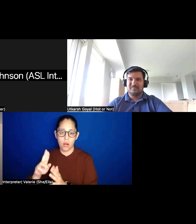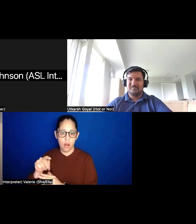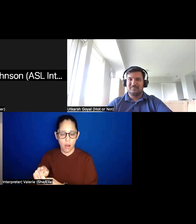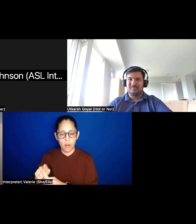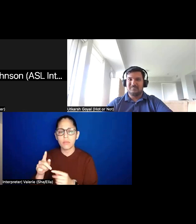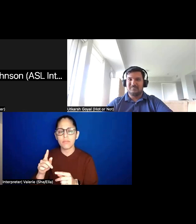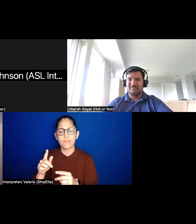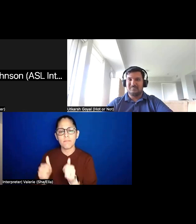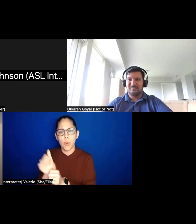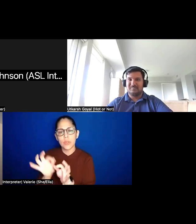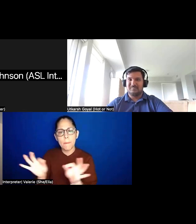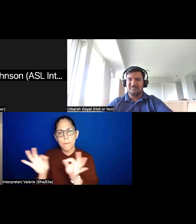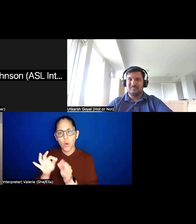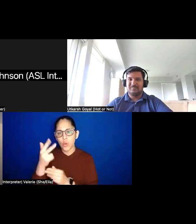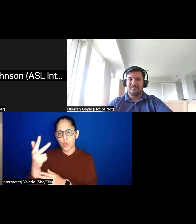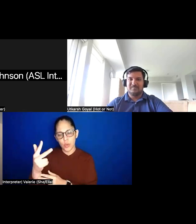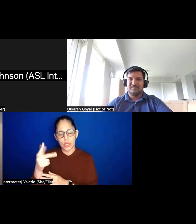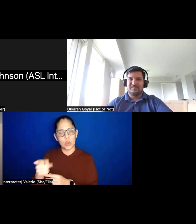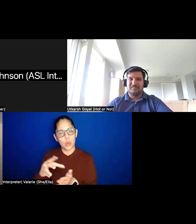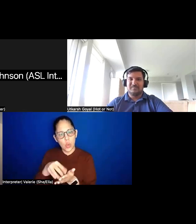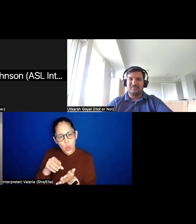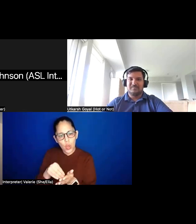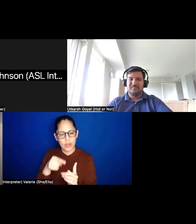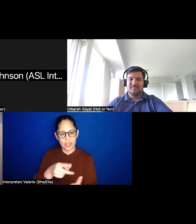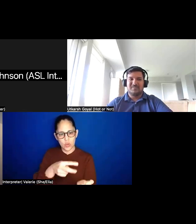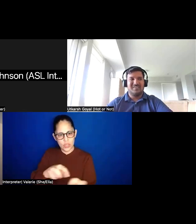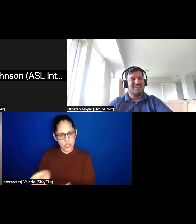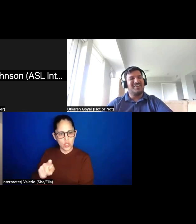you learned from these transitions that you can share with our audience?